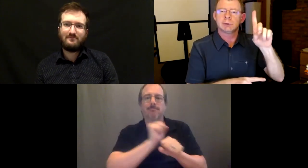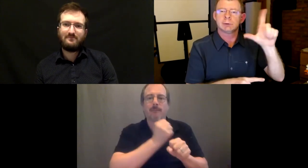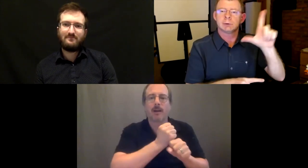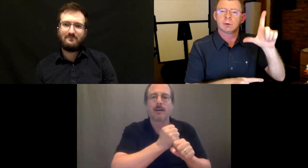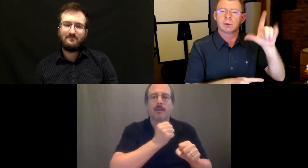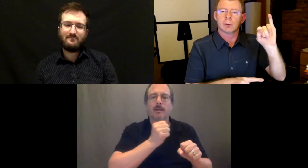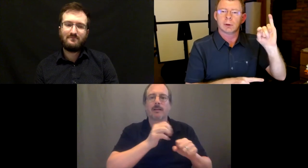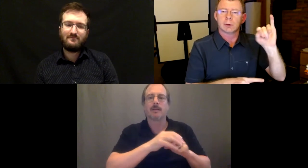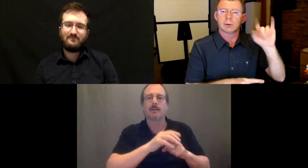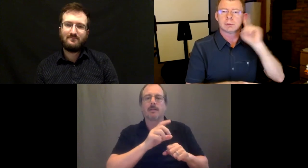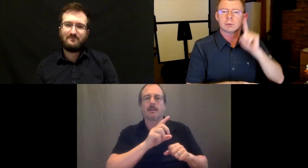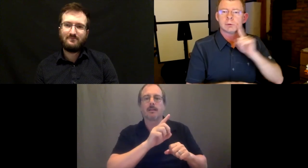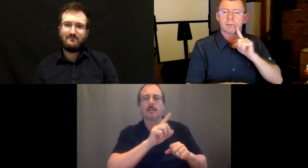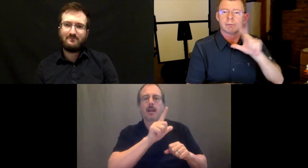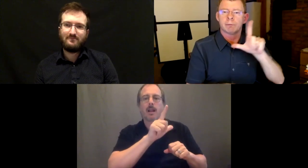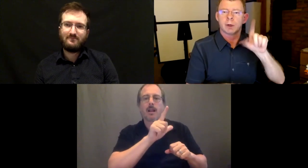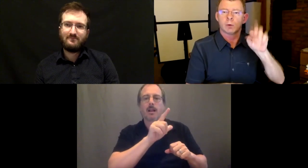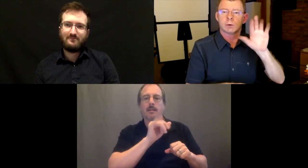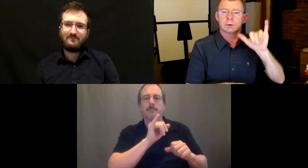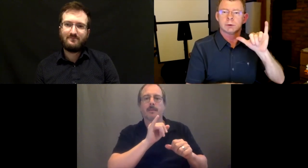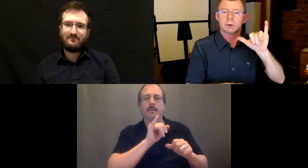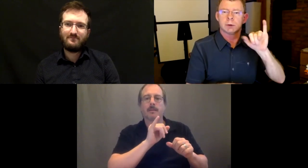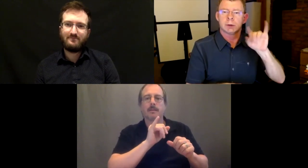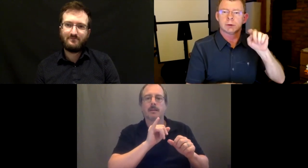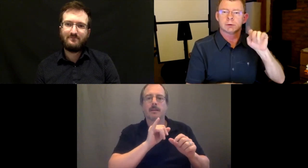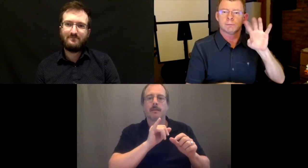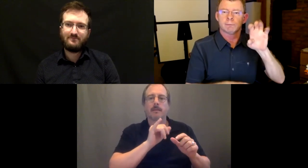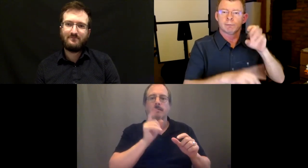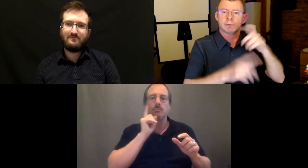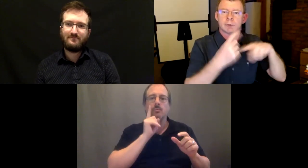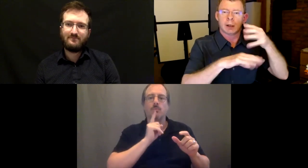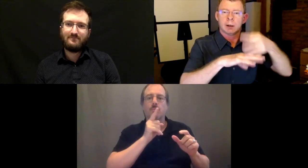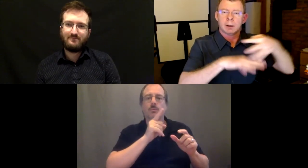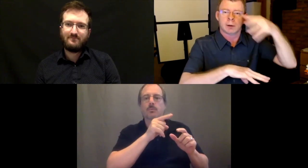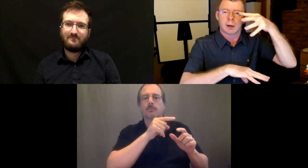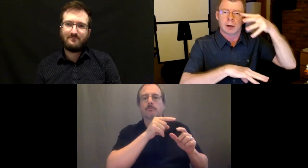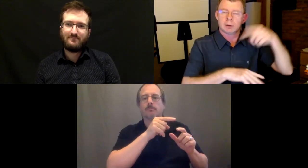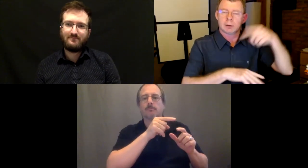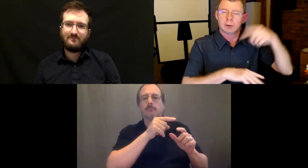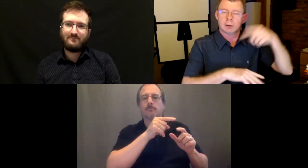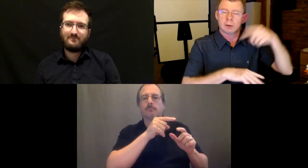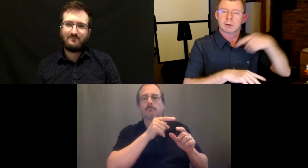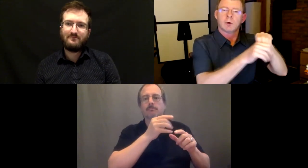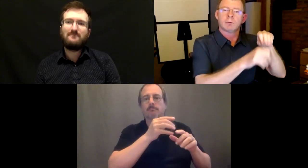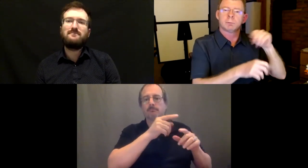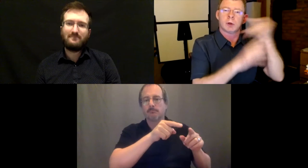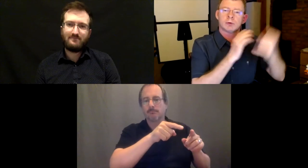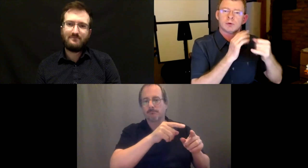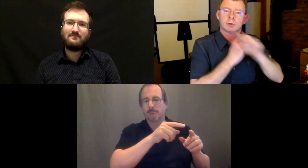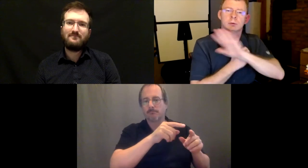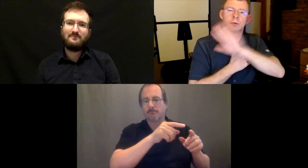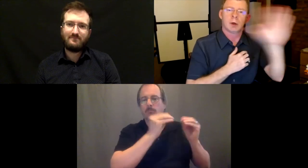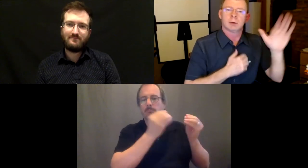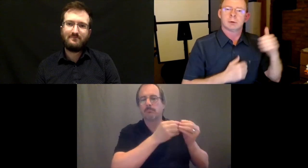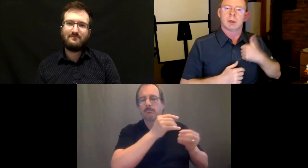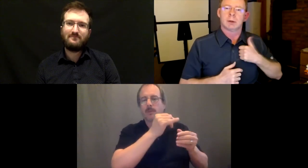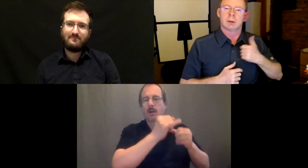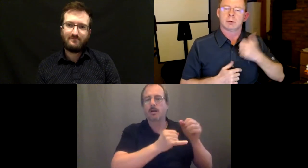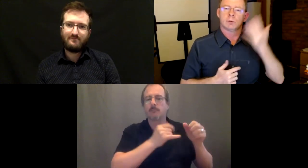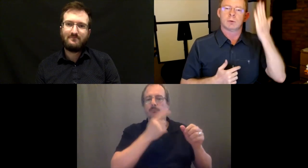plus years teaching. There is Deaf Literacy Initiative, DLI. Now I'm involved with Deaf